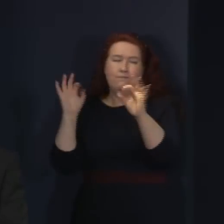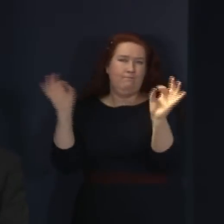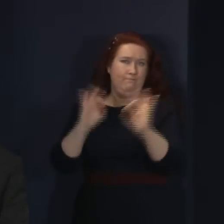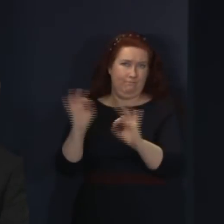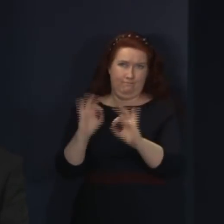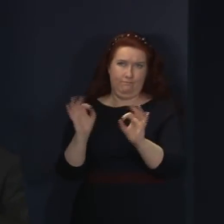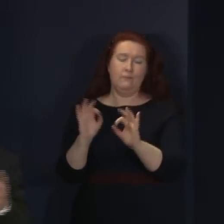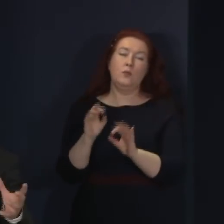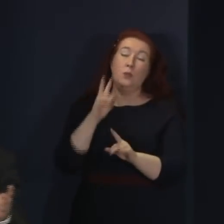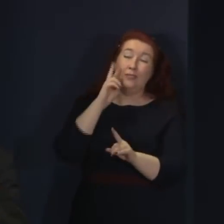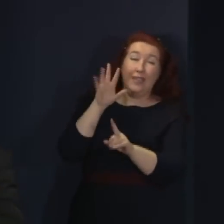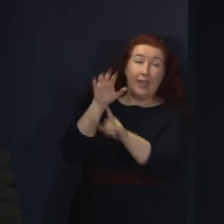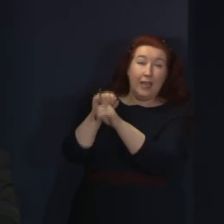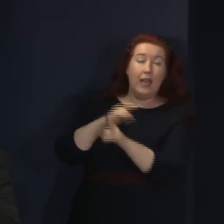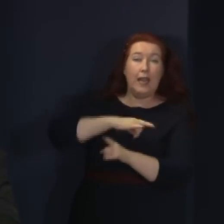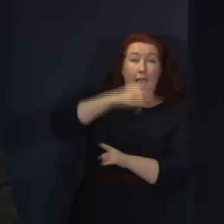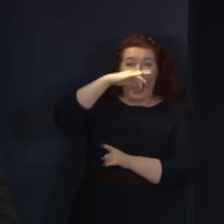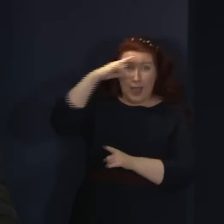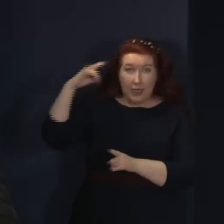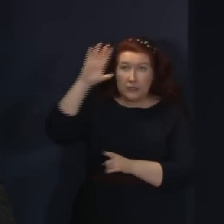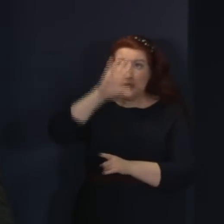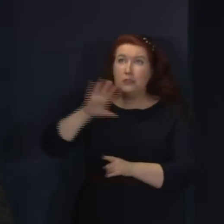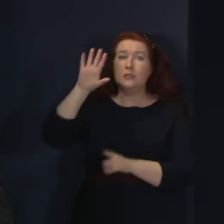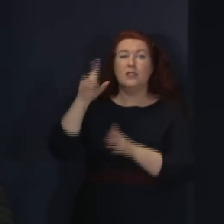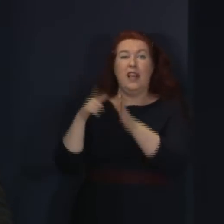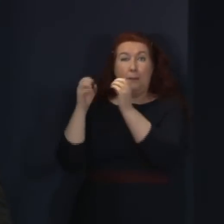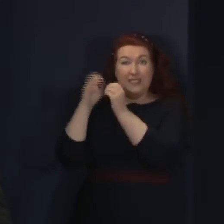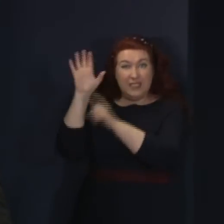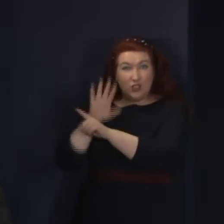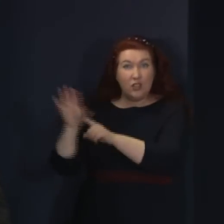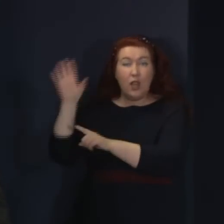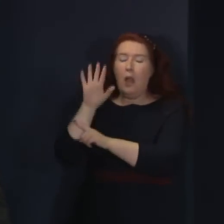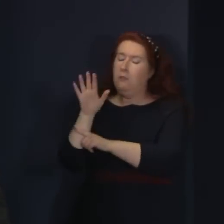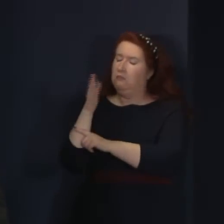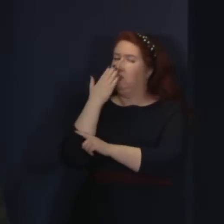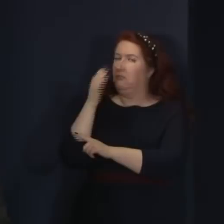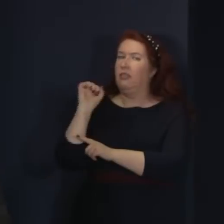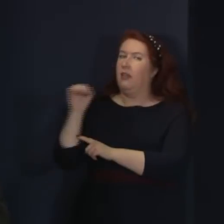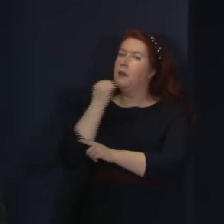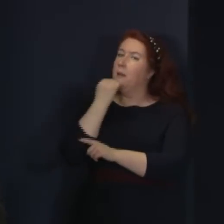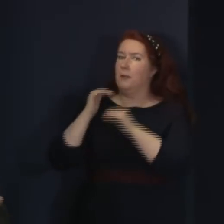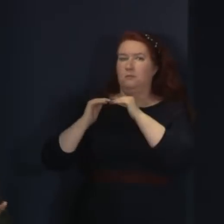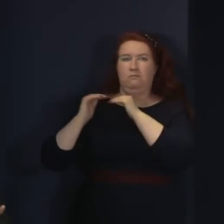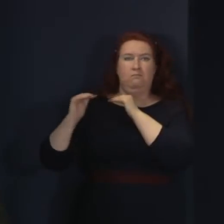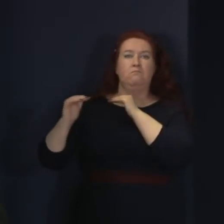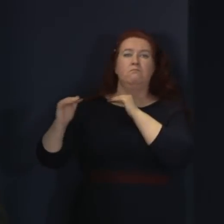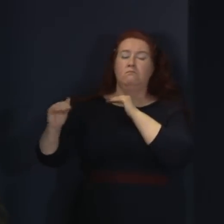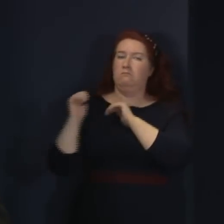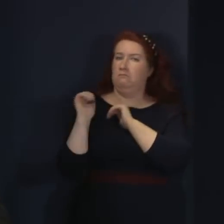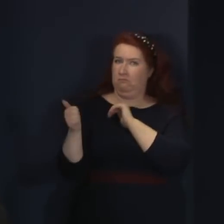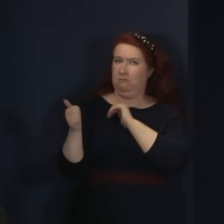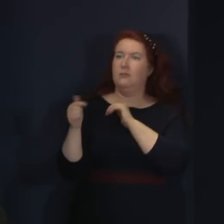rates for places such as Highland and for Aberdeenshire just now, we see that they're very stable, and both of